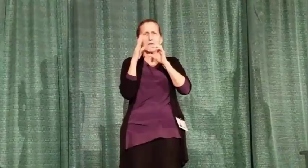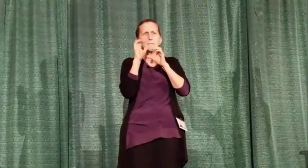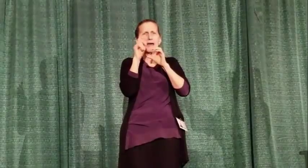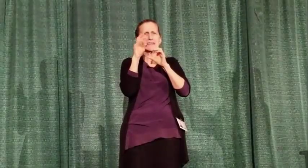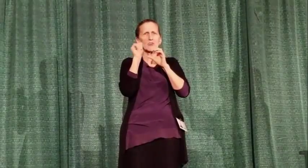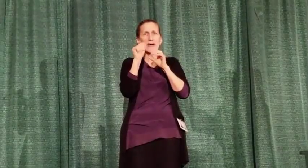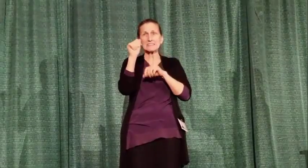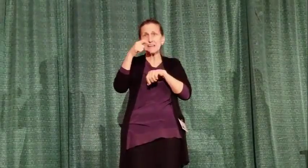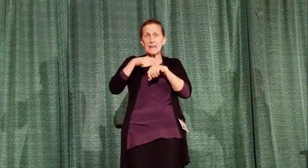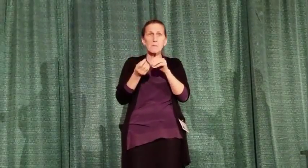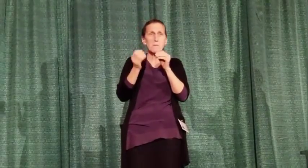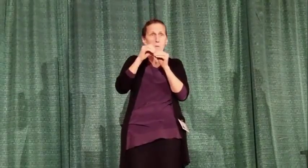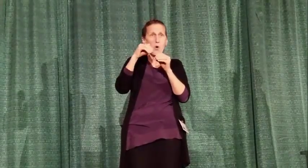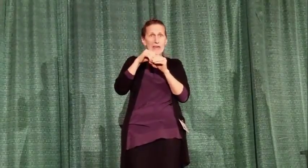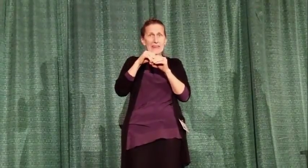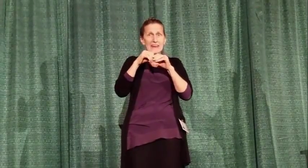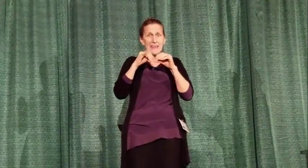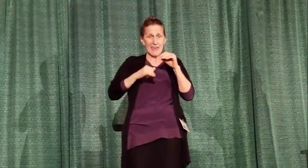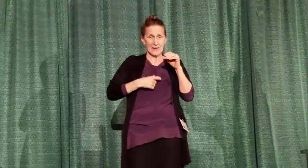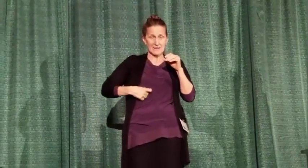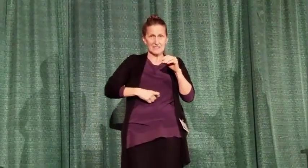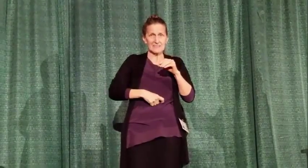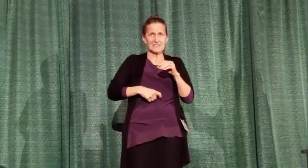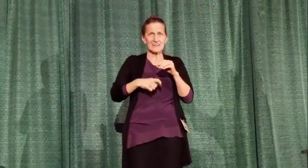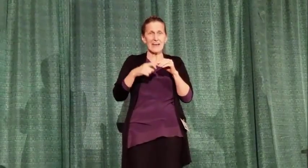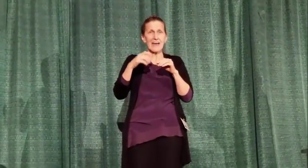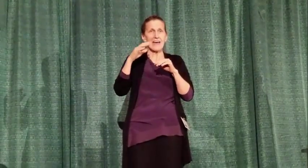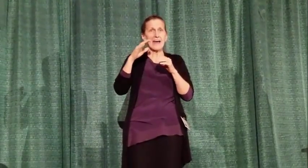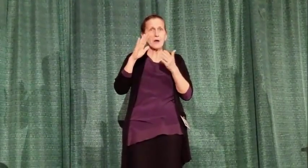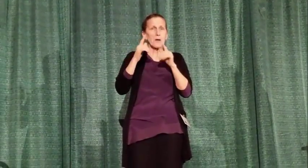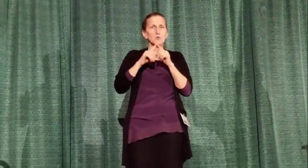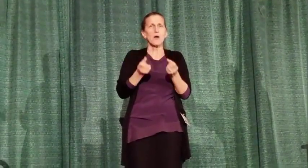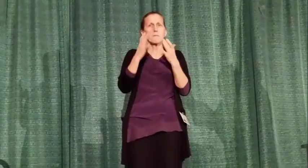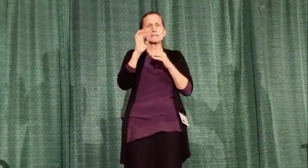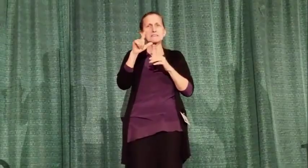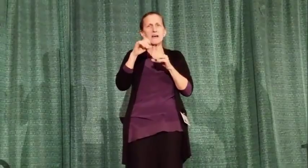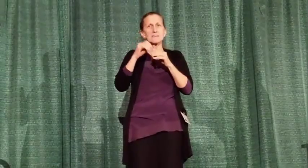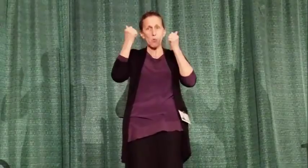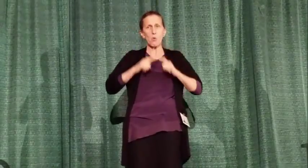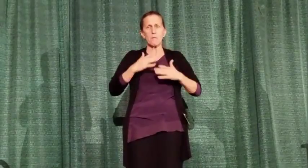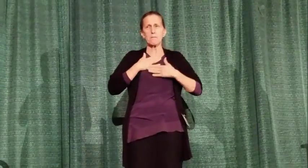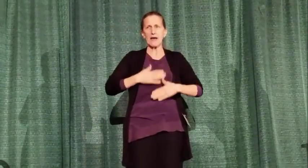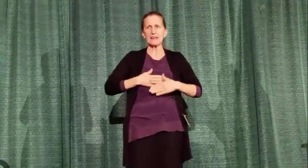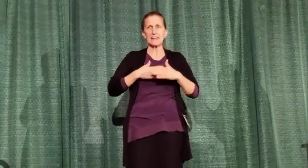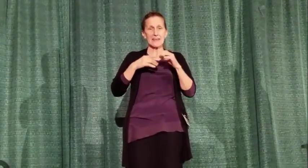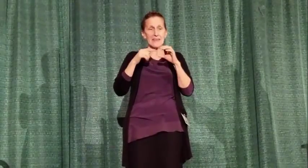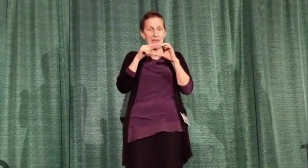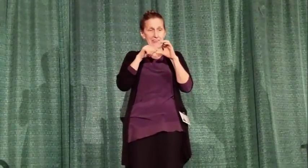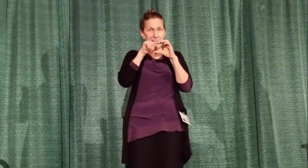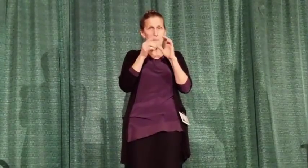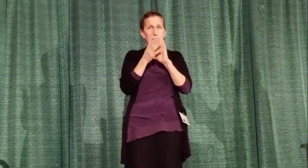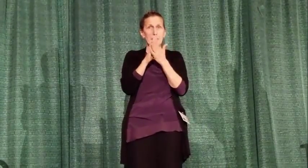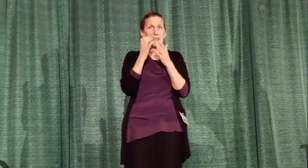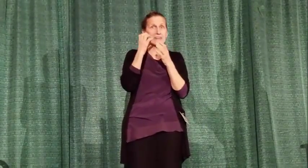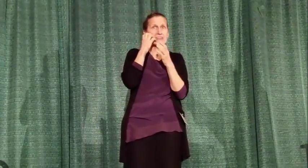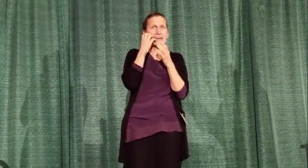as many bacteria in the digestive tract, or there are cells in the entire body. And you thicken and develop the most favorable